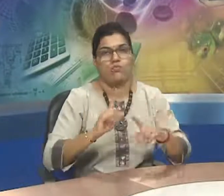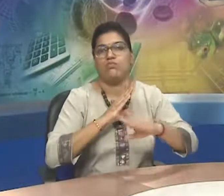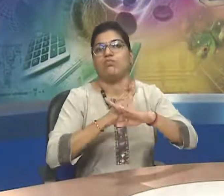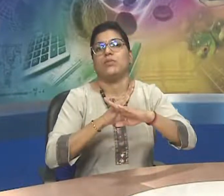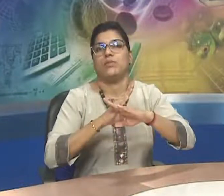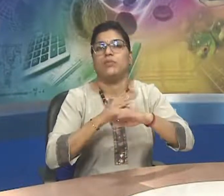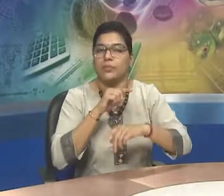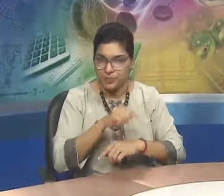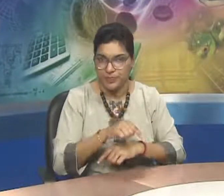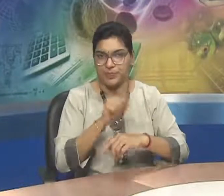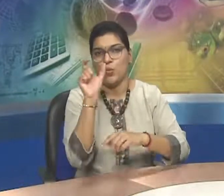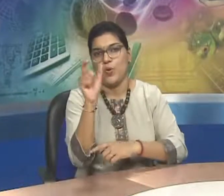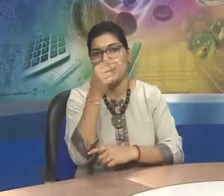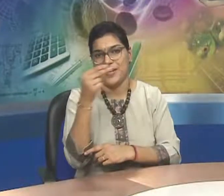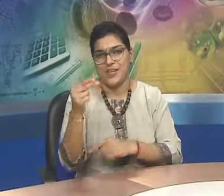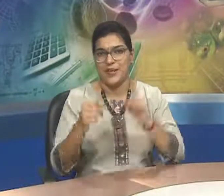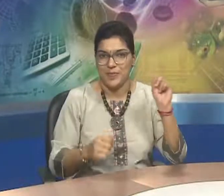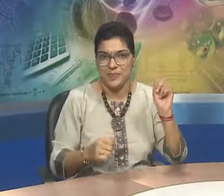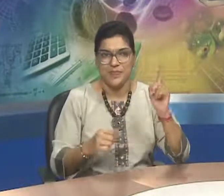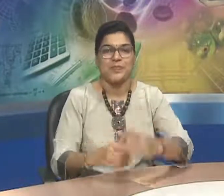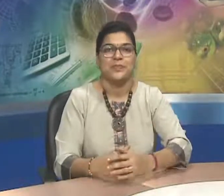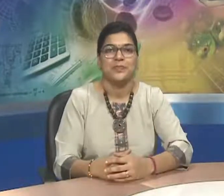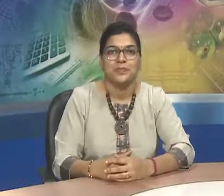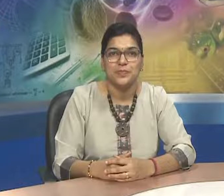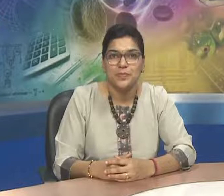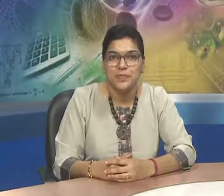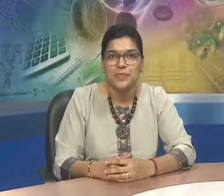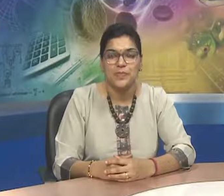some entry is not allowed, that is known as prohibited.